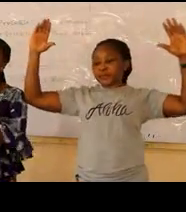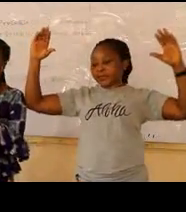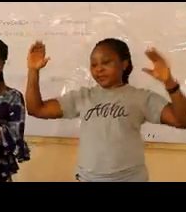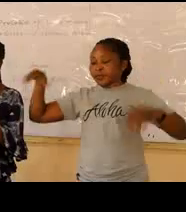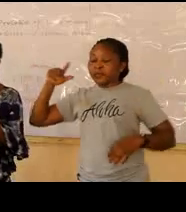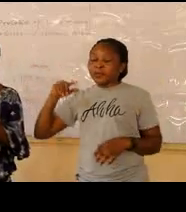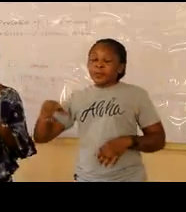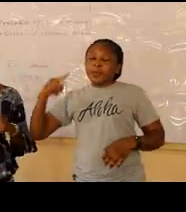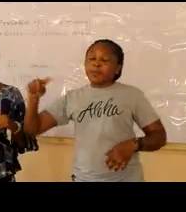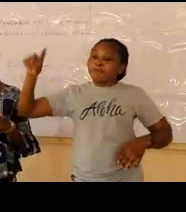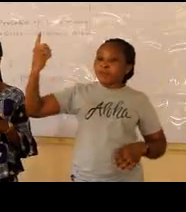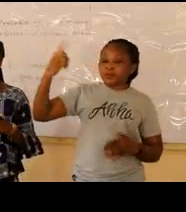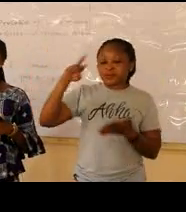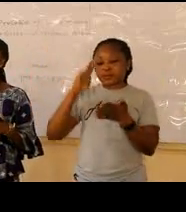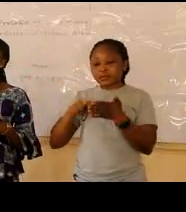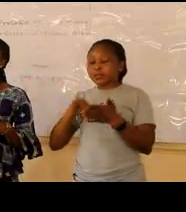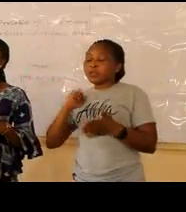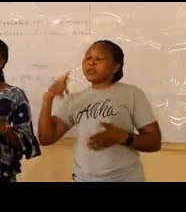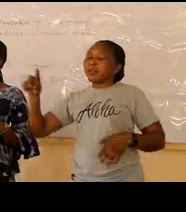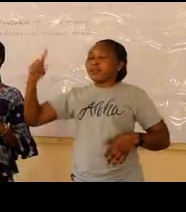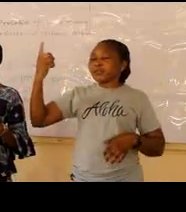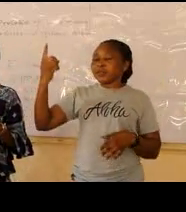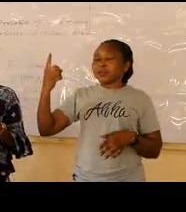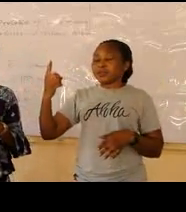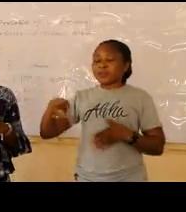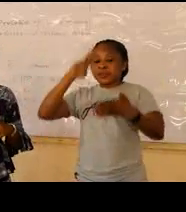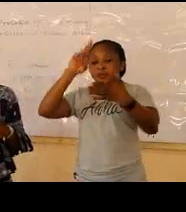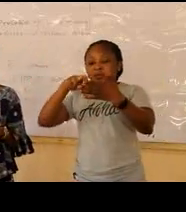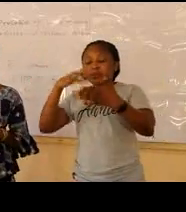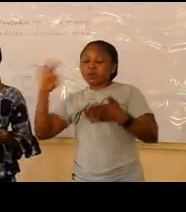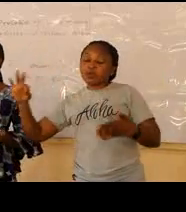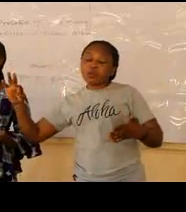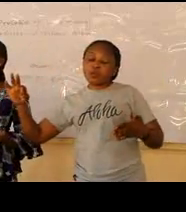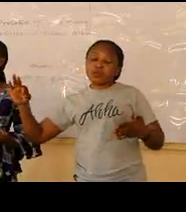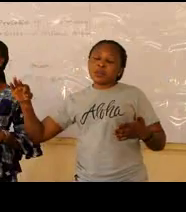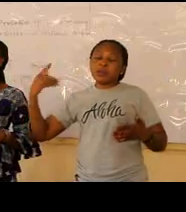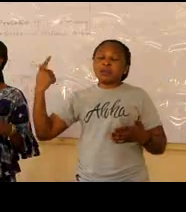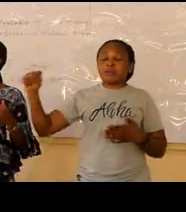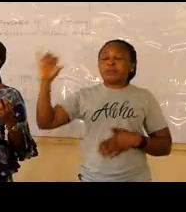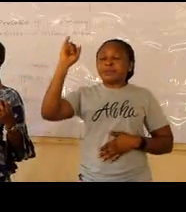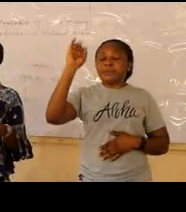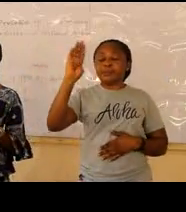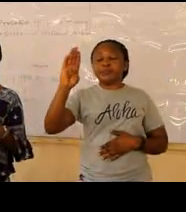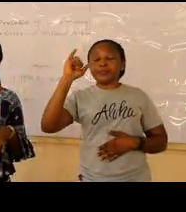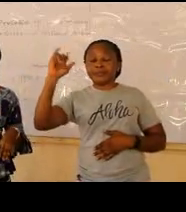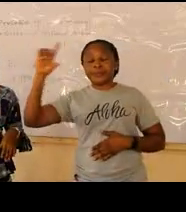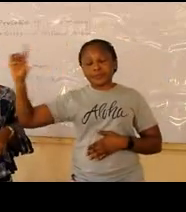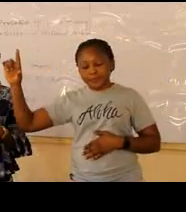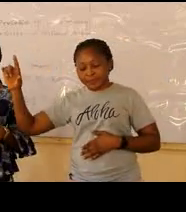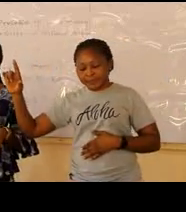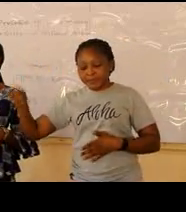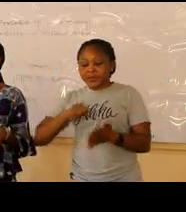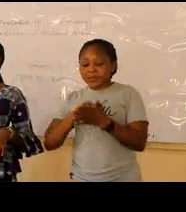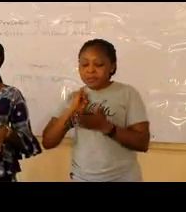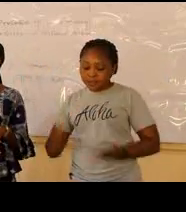is the first stage of what? The bill. The bill is presented. And here it is required that this bill